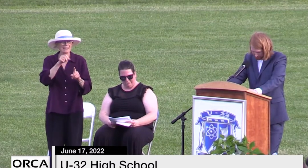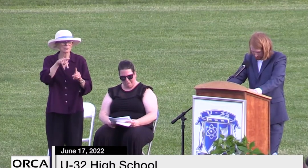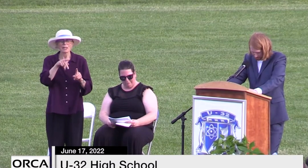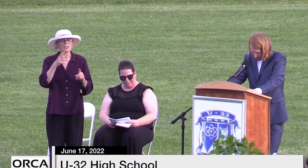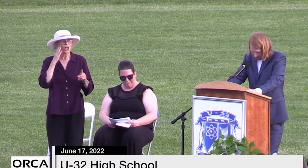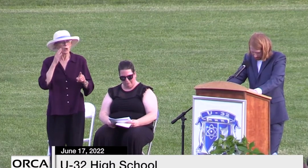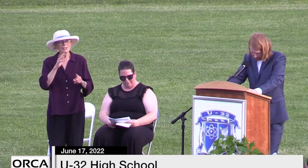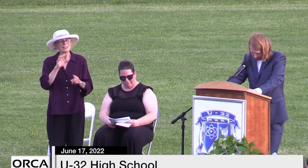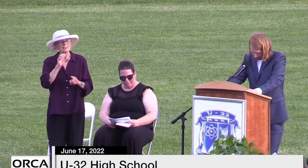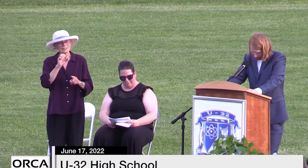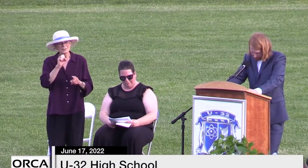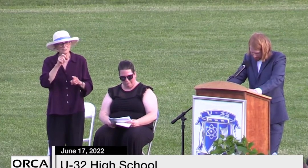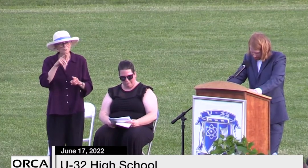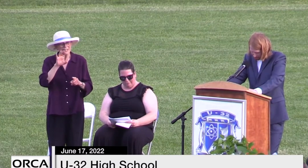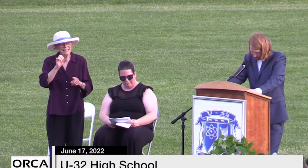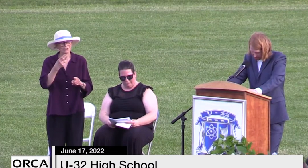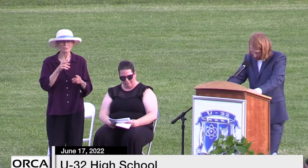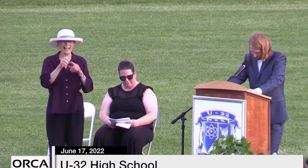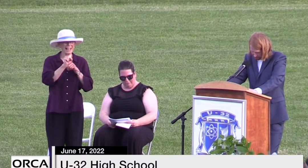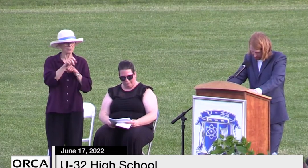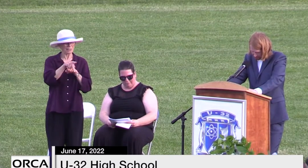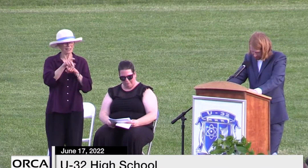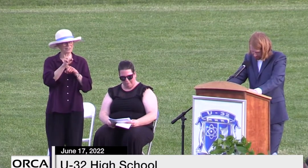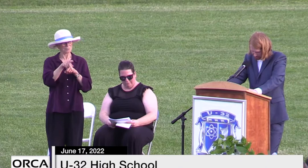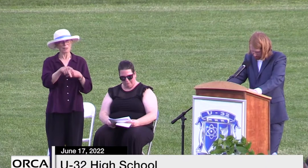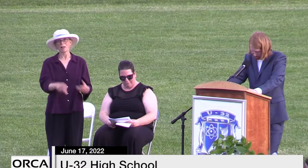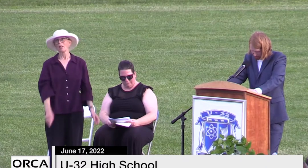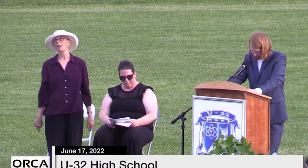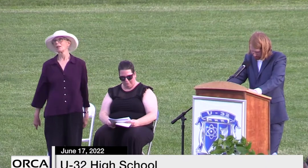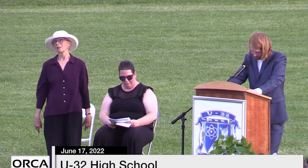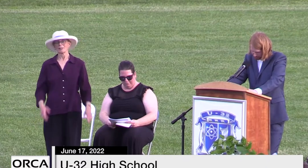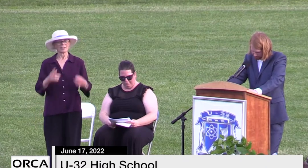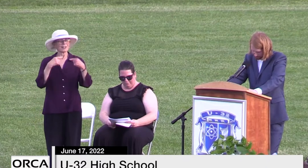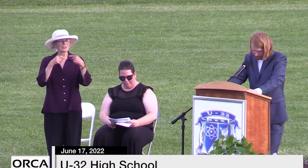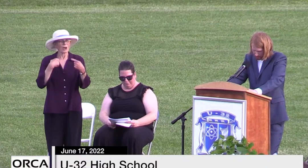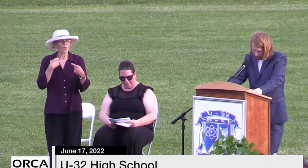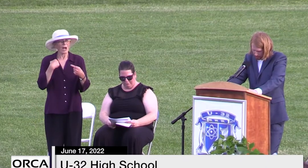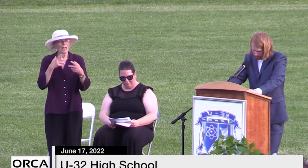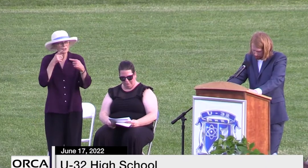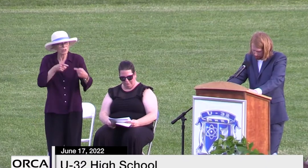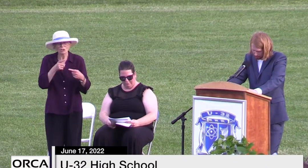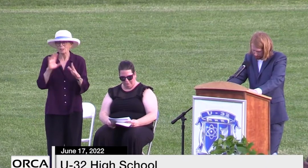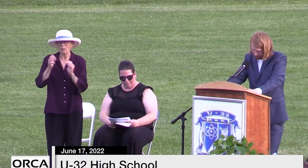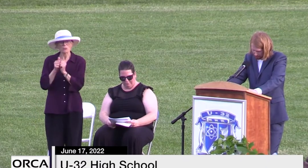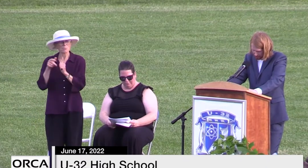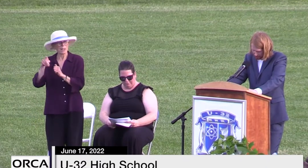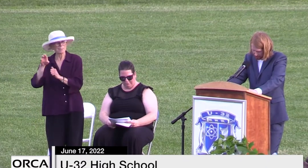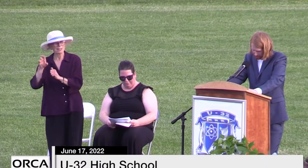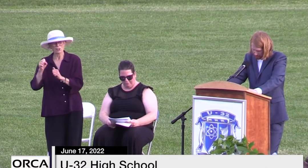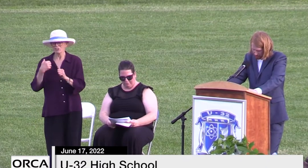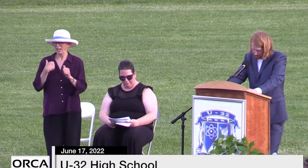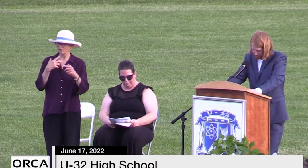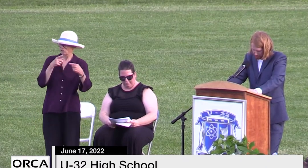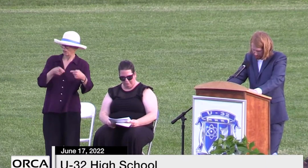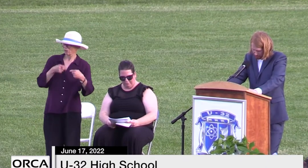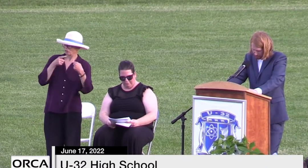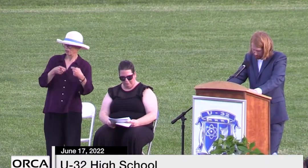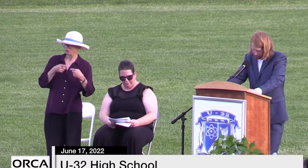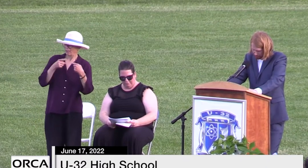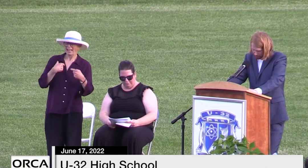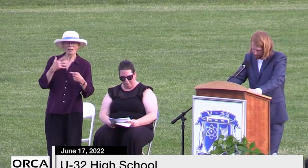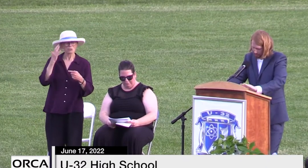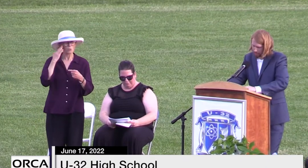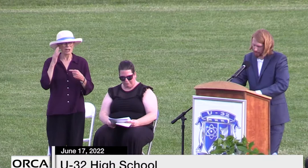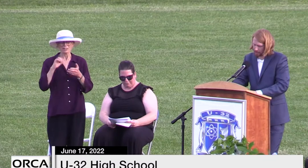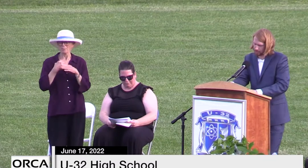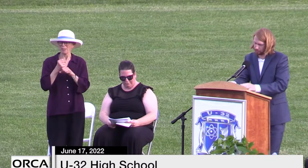spelling. So I saw myself struggling in these compared to my peers. I was aware of this at a young age, and that began to